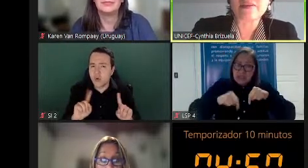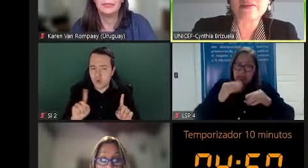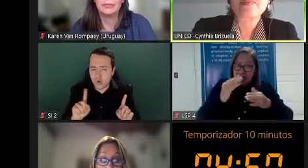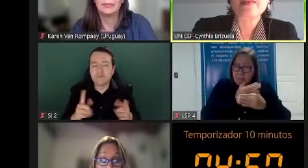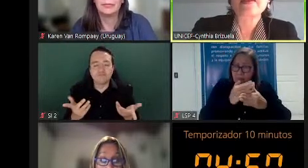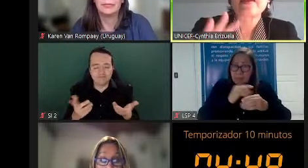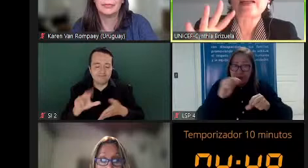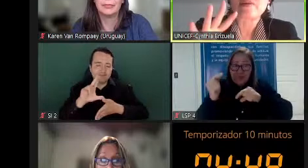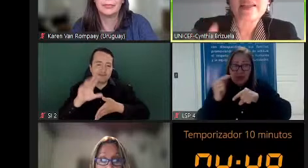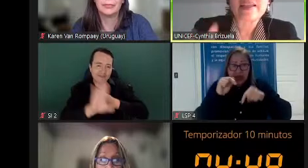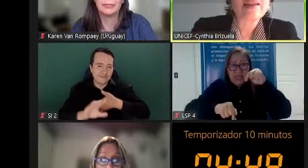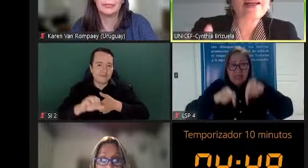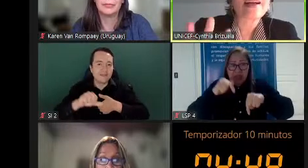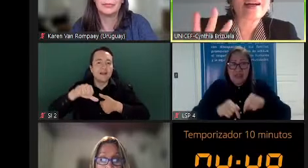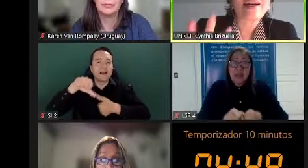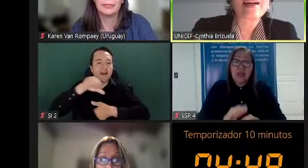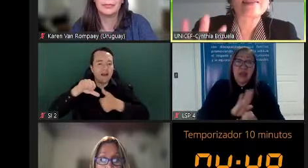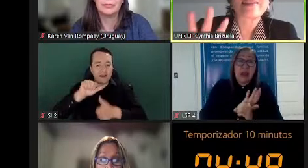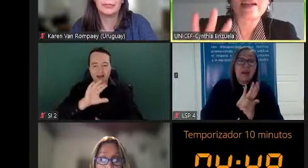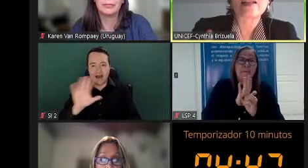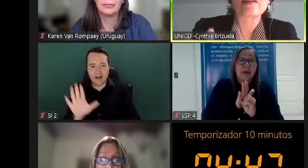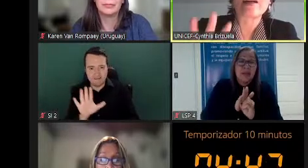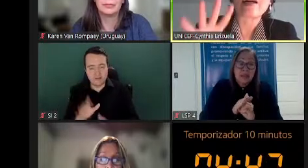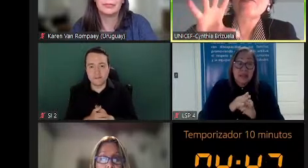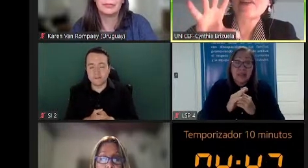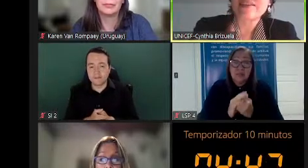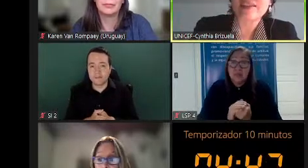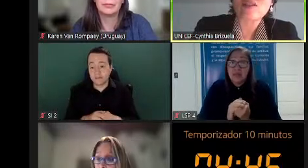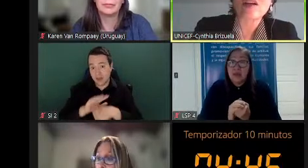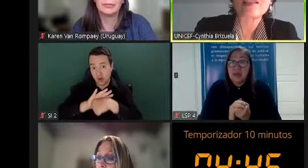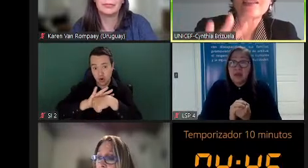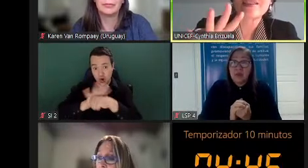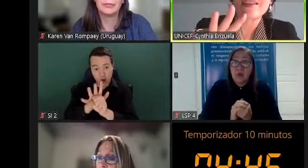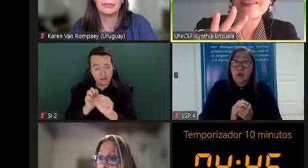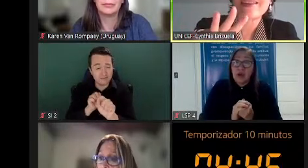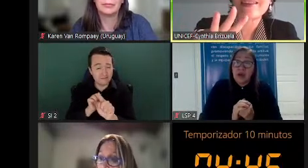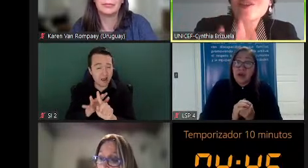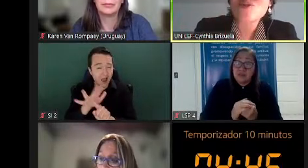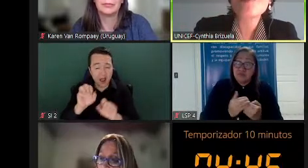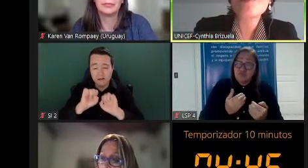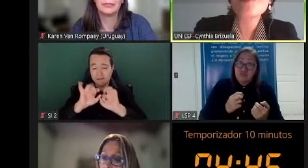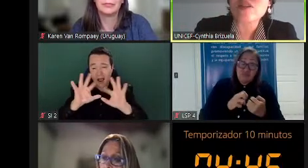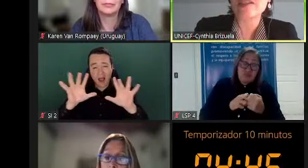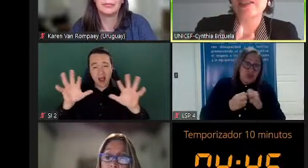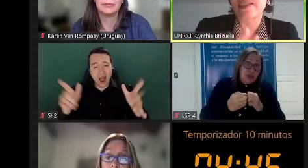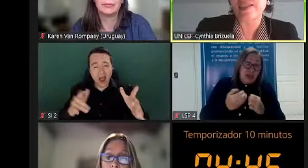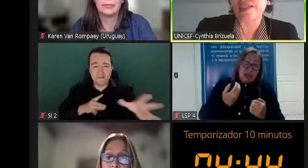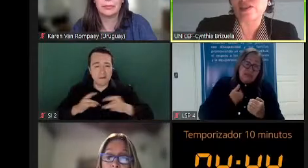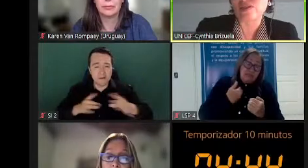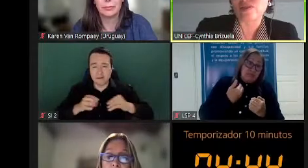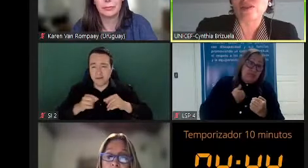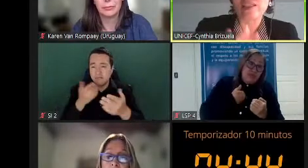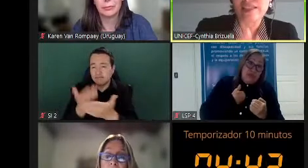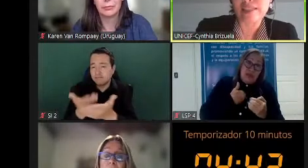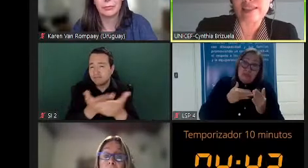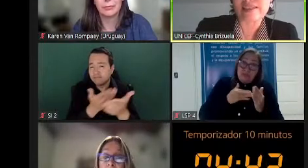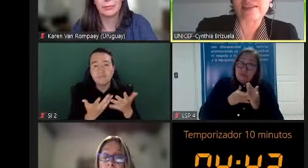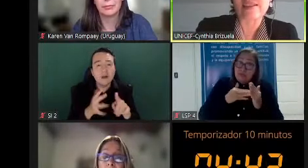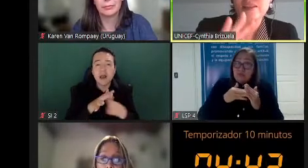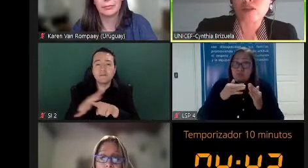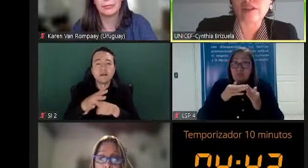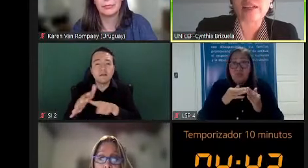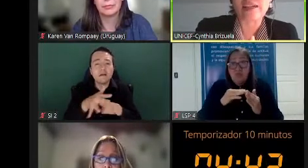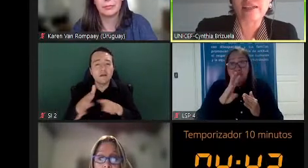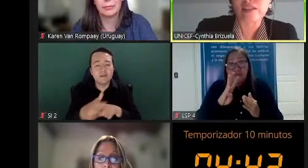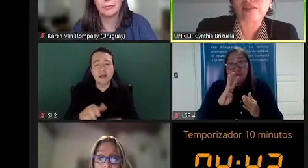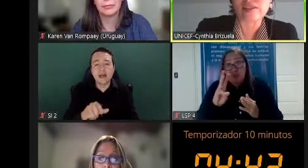the latin america and the caribbean region the pandemic has affected 71